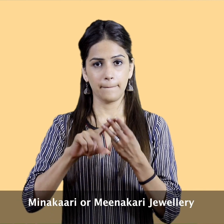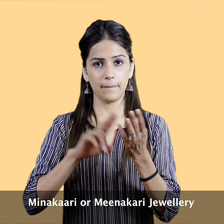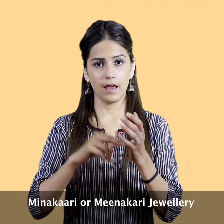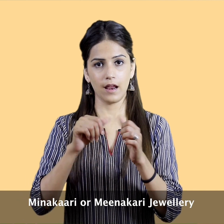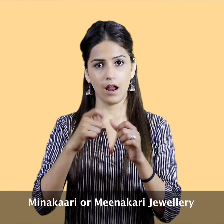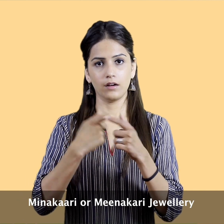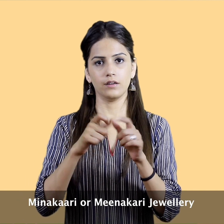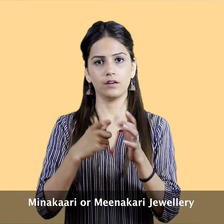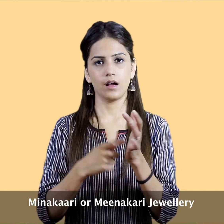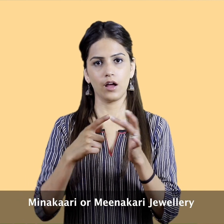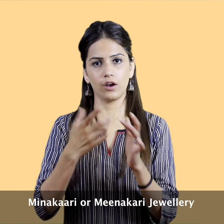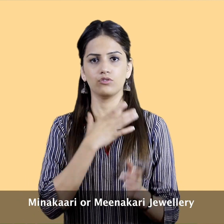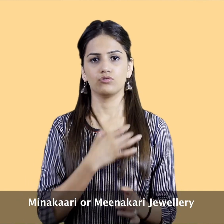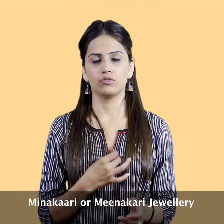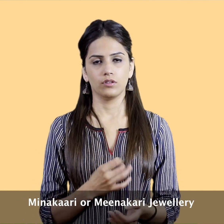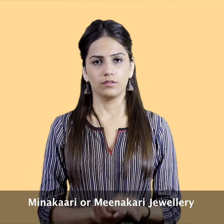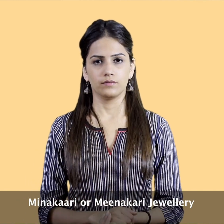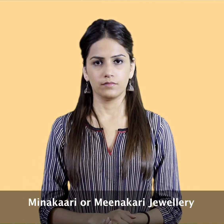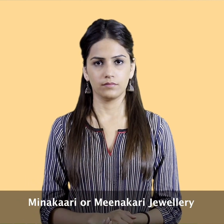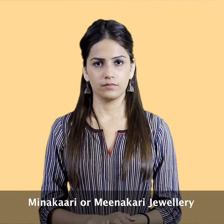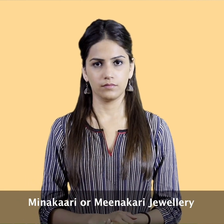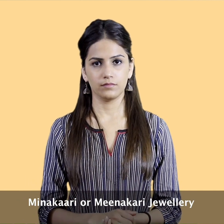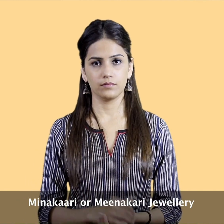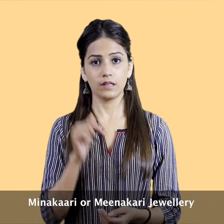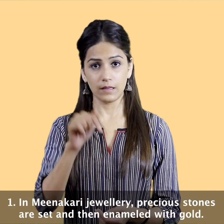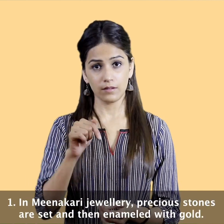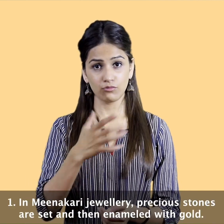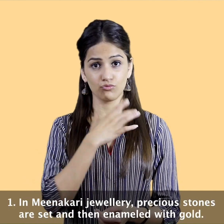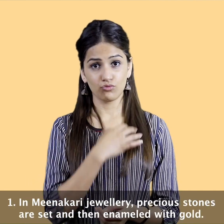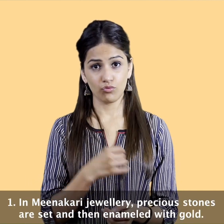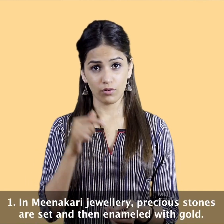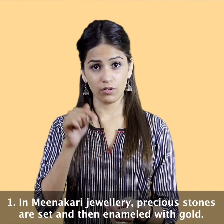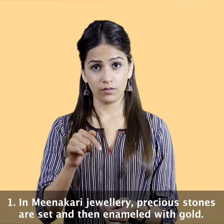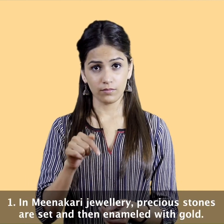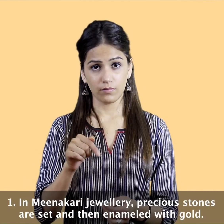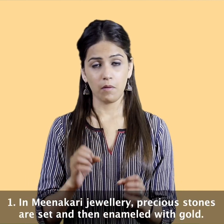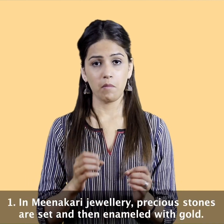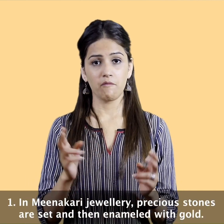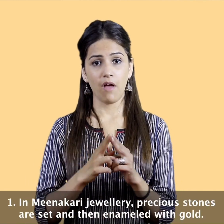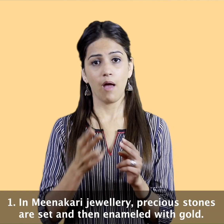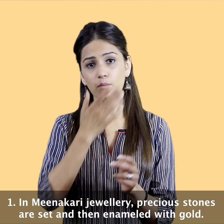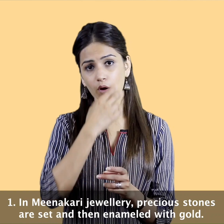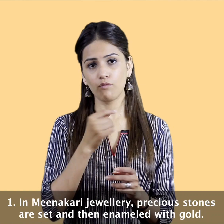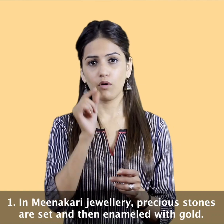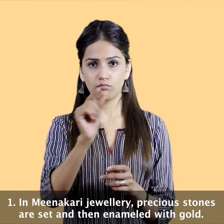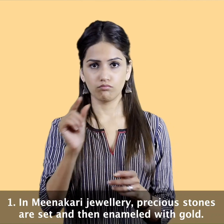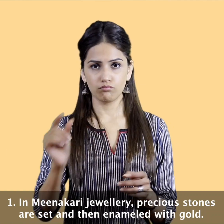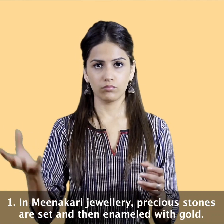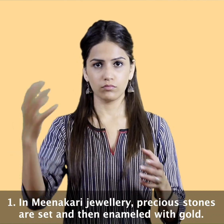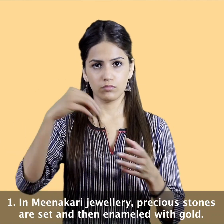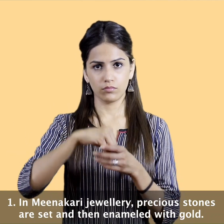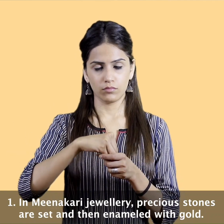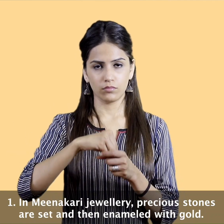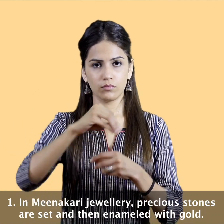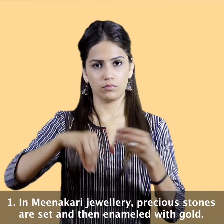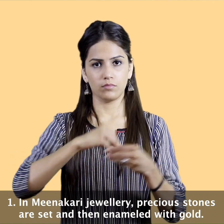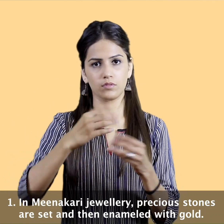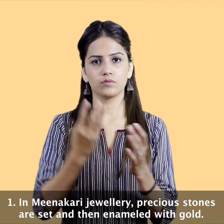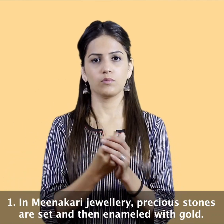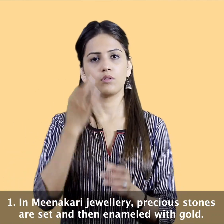Meenakari or Meenakari jewelry. In Meenakari jewelry, precious stones are set and then